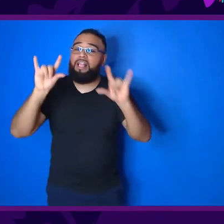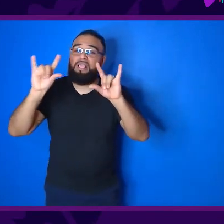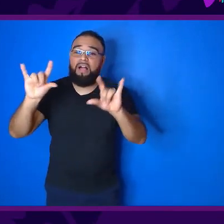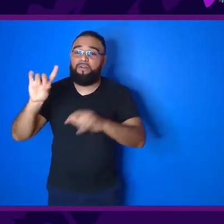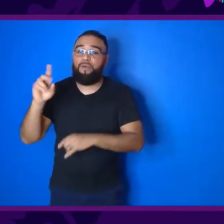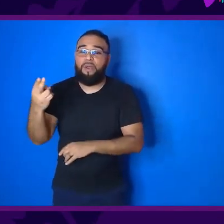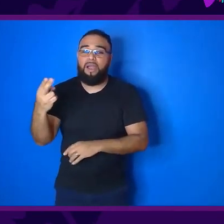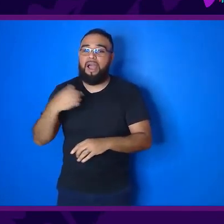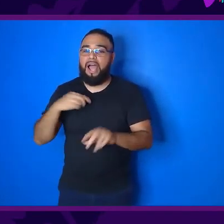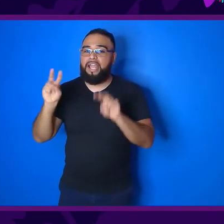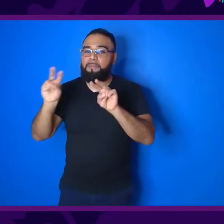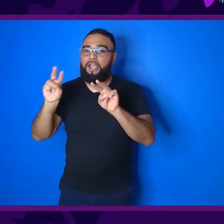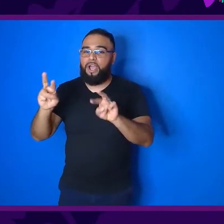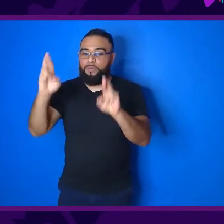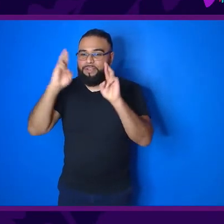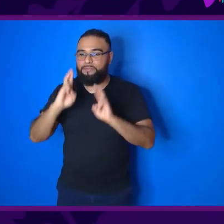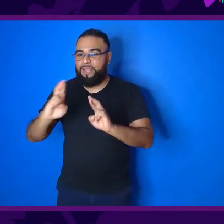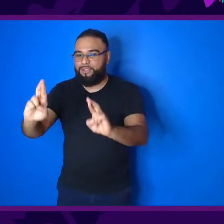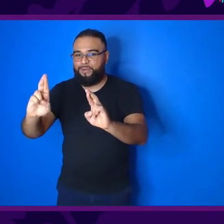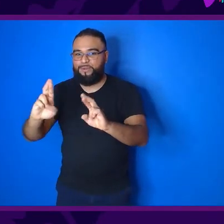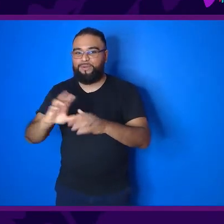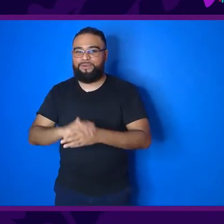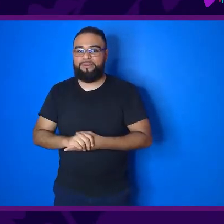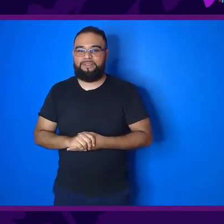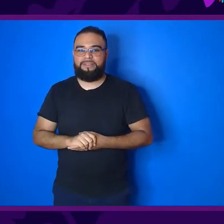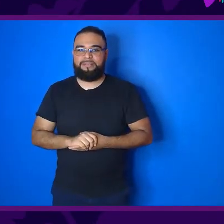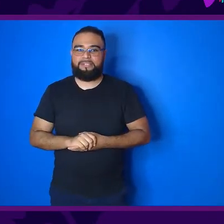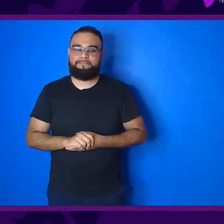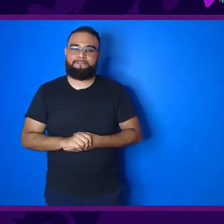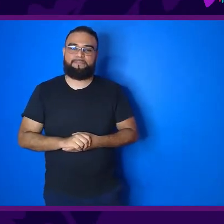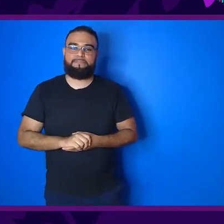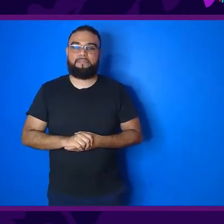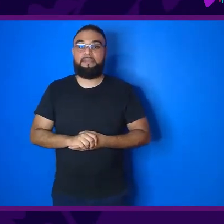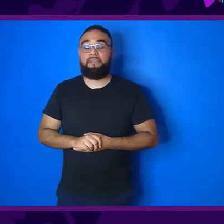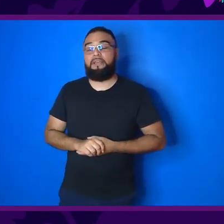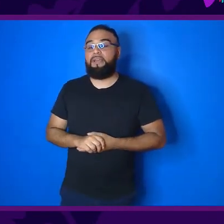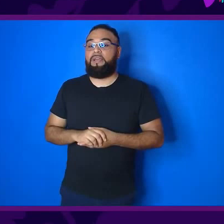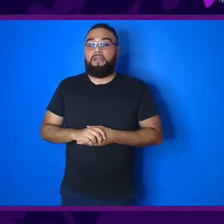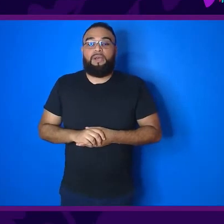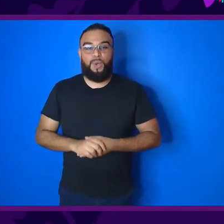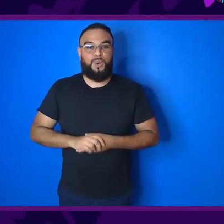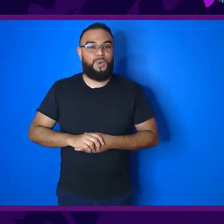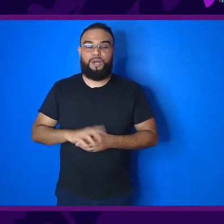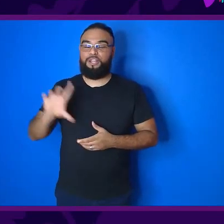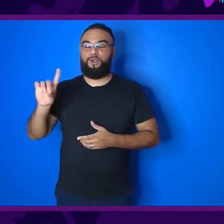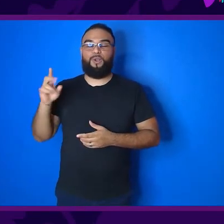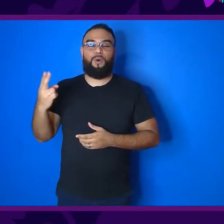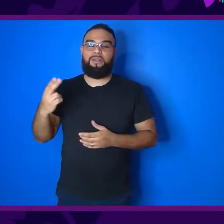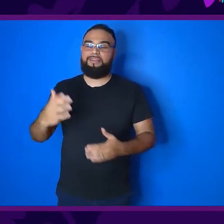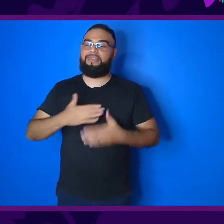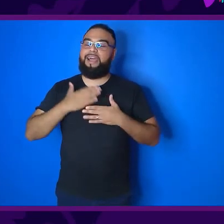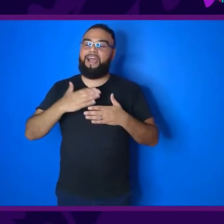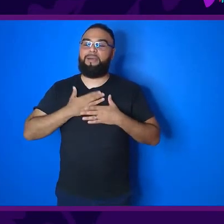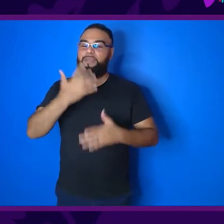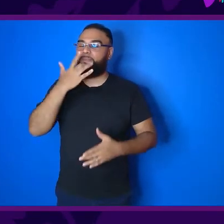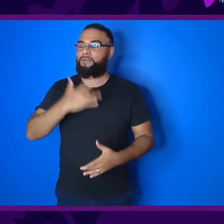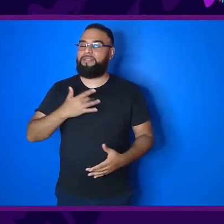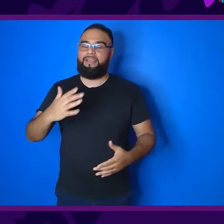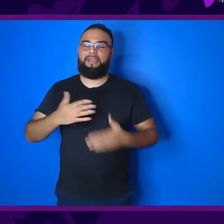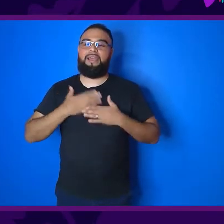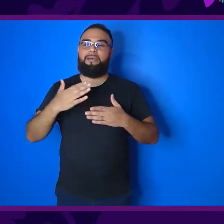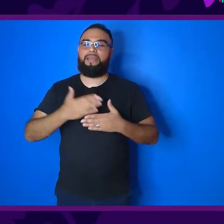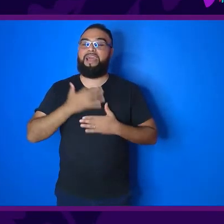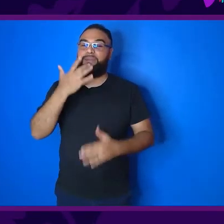you. May you have peace. Dolores, happy birthday. Happy birthday. Dolores, you